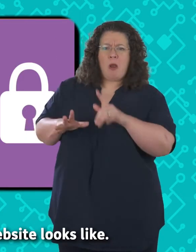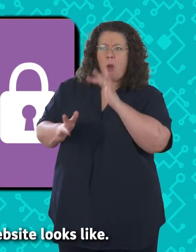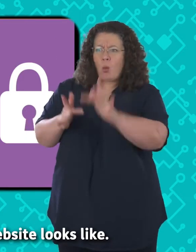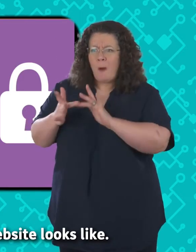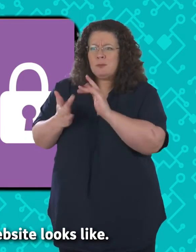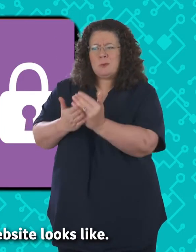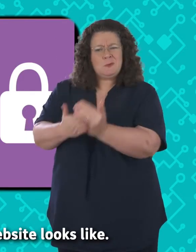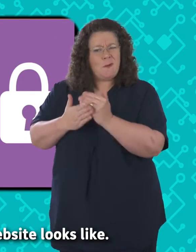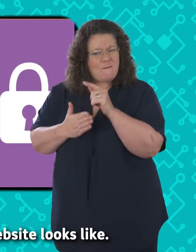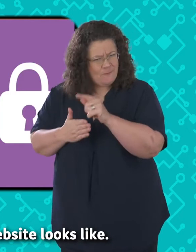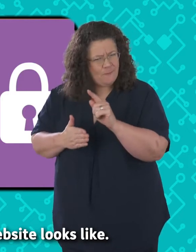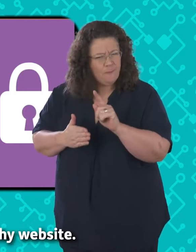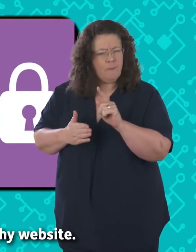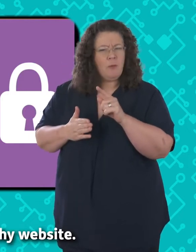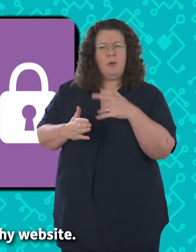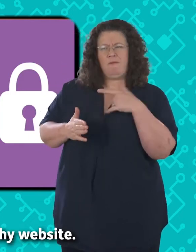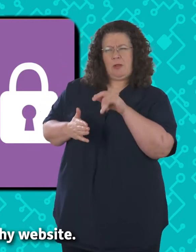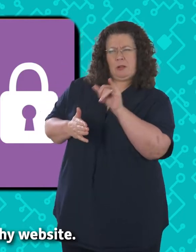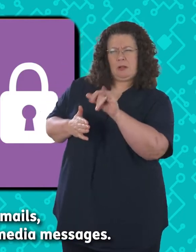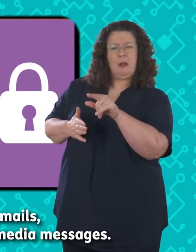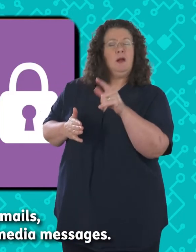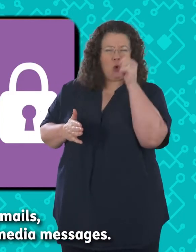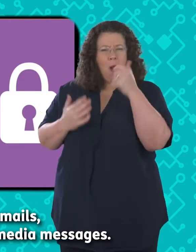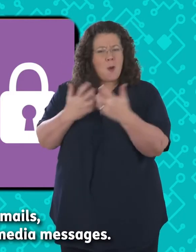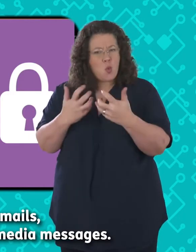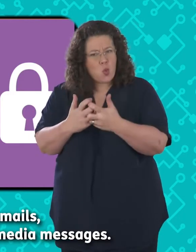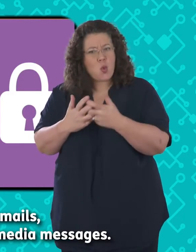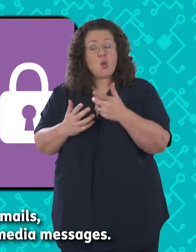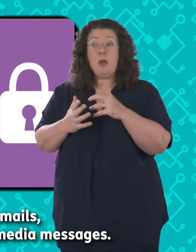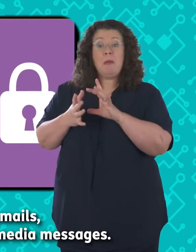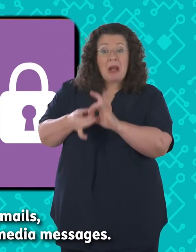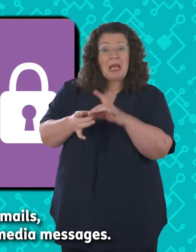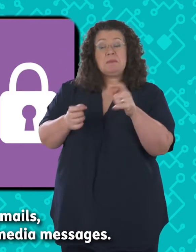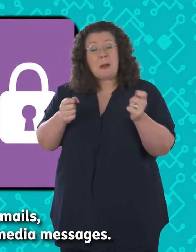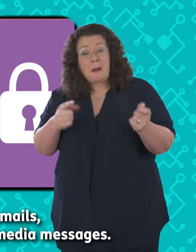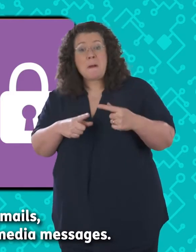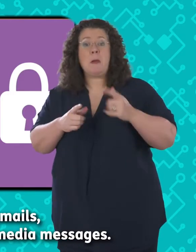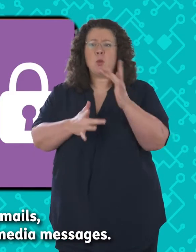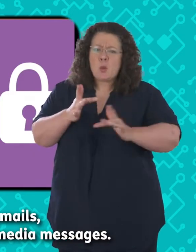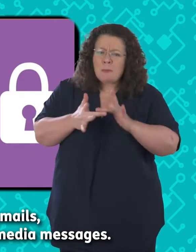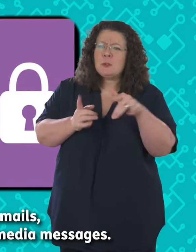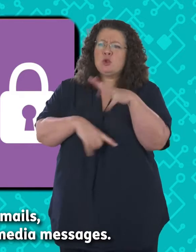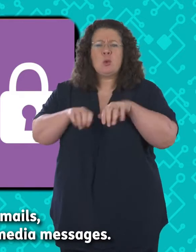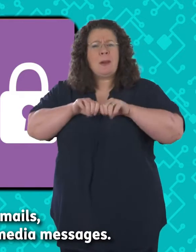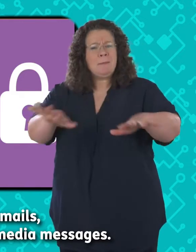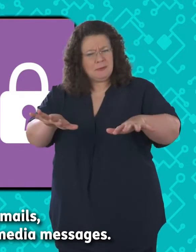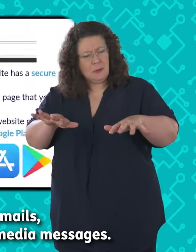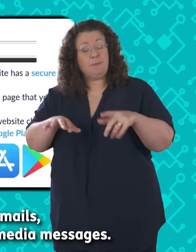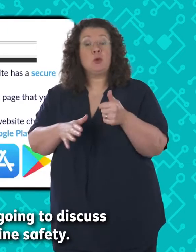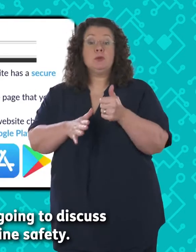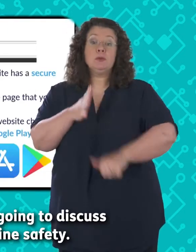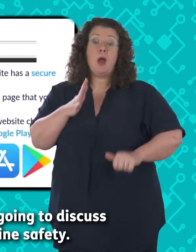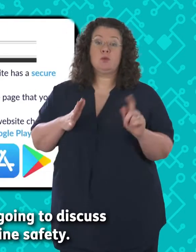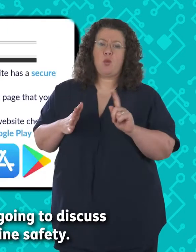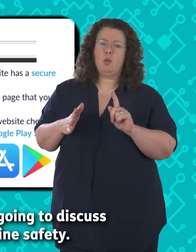secure website looks like, see and trustworthy website links in emails, websites, and social media messages.